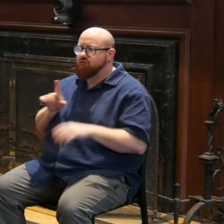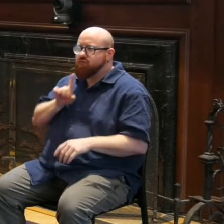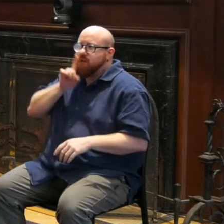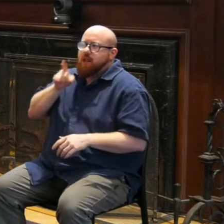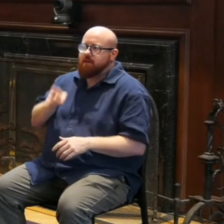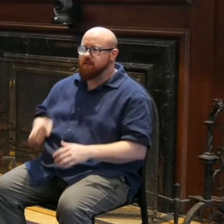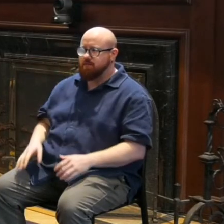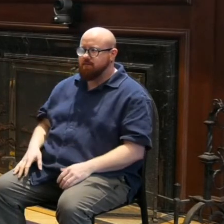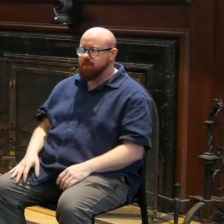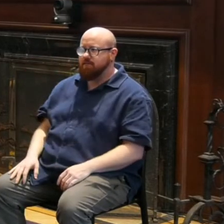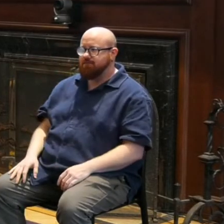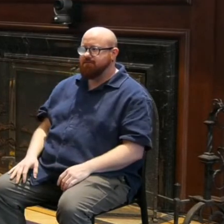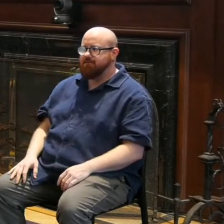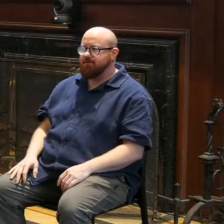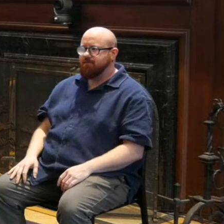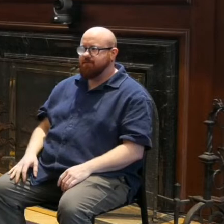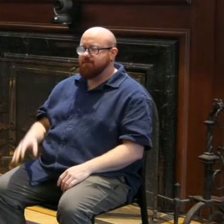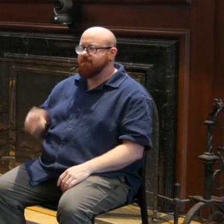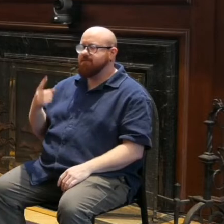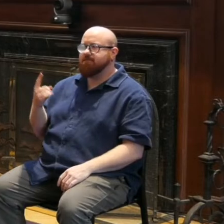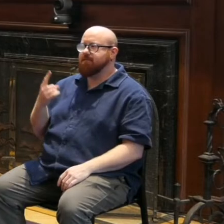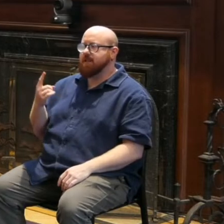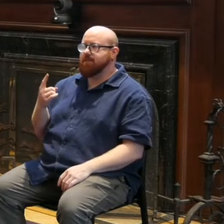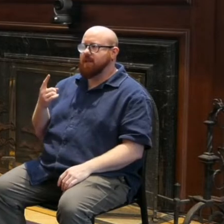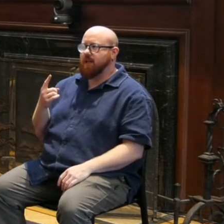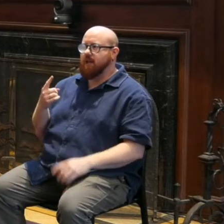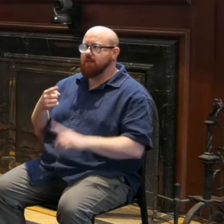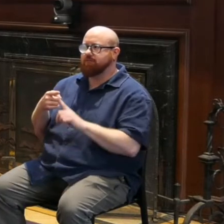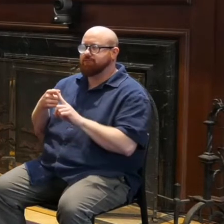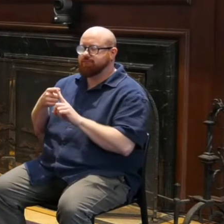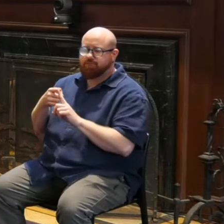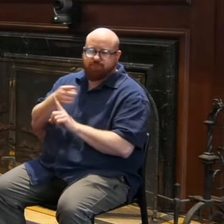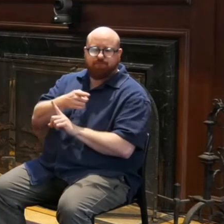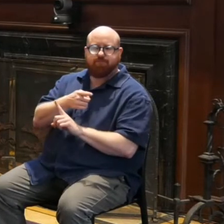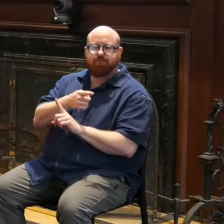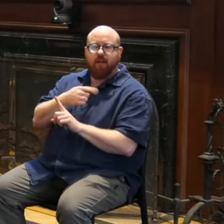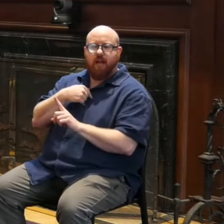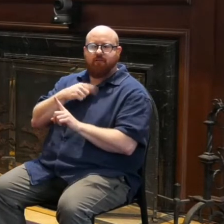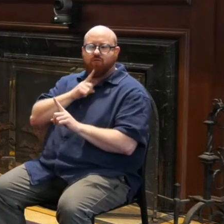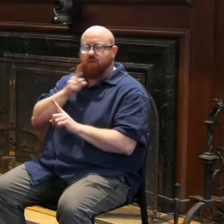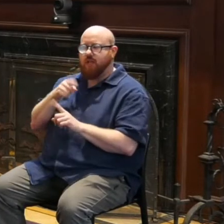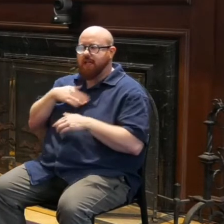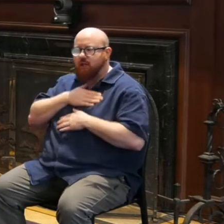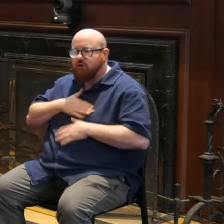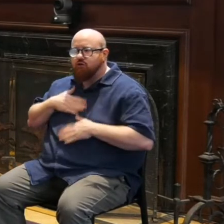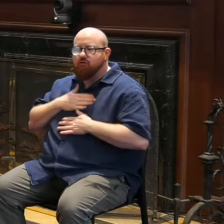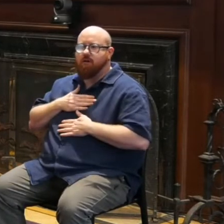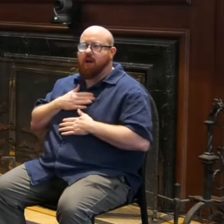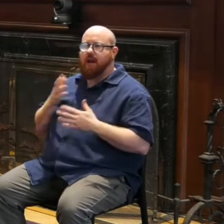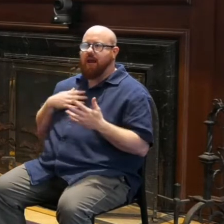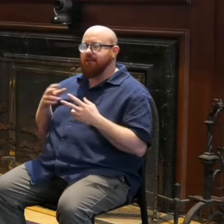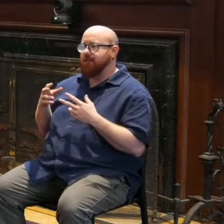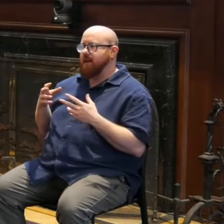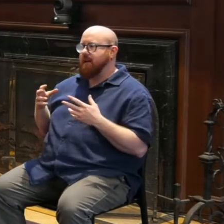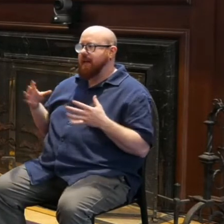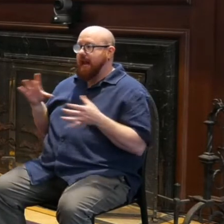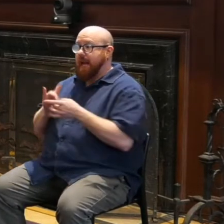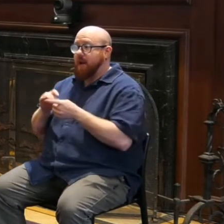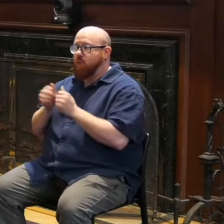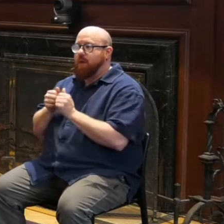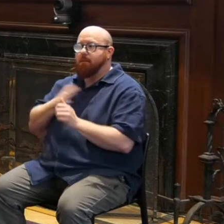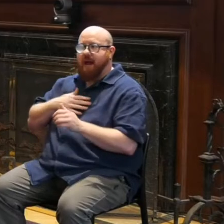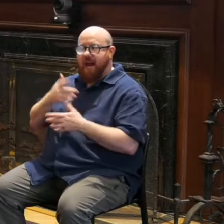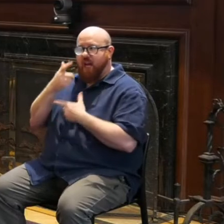And that's something that's taken me in a whole different direction I've really enjoyed. And I kind of pair that with my interest in history